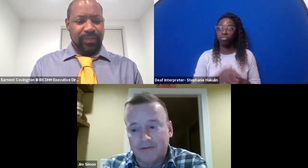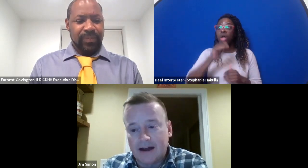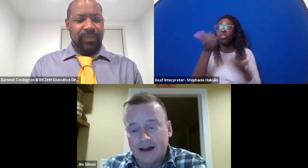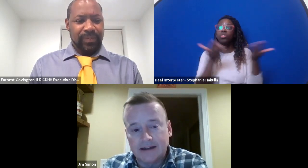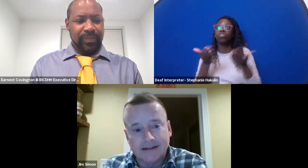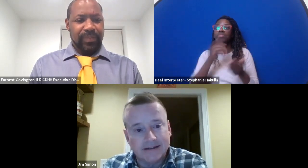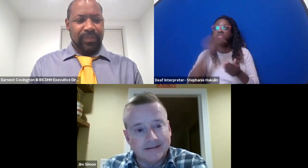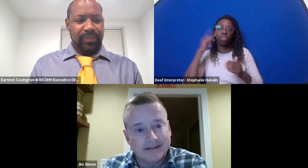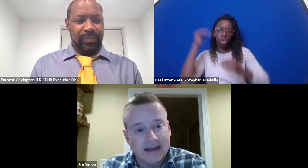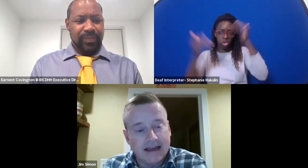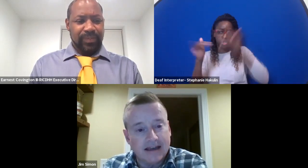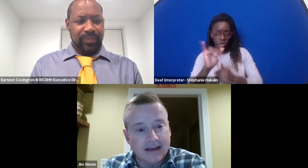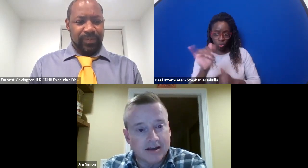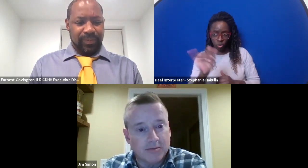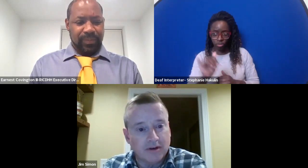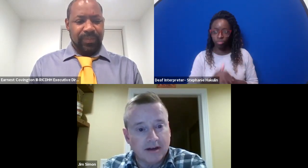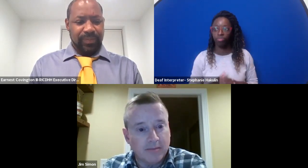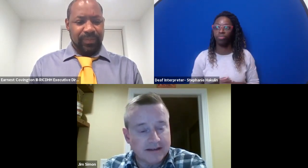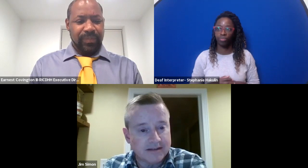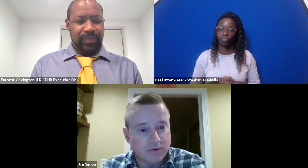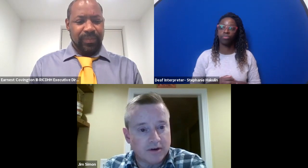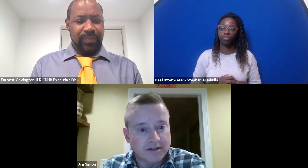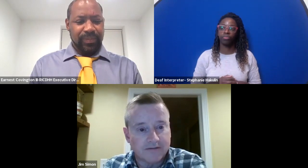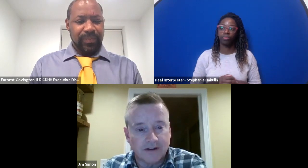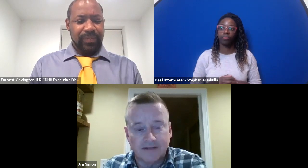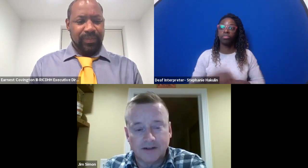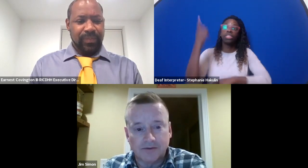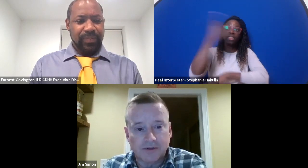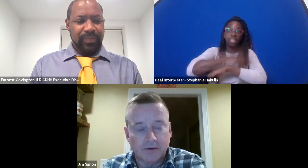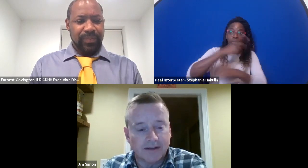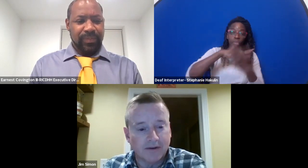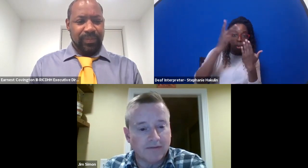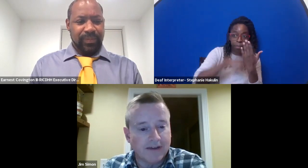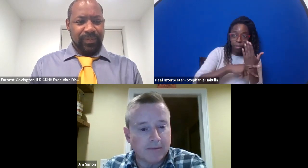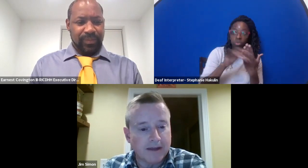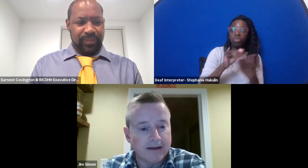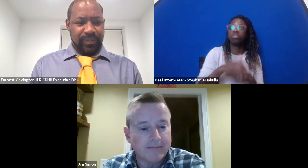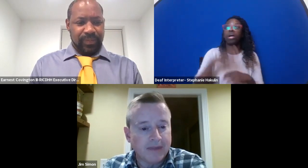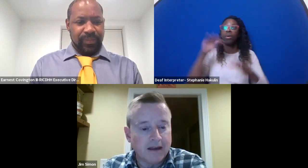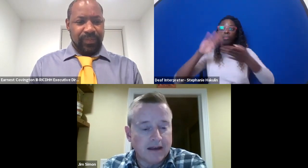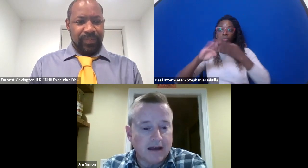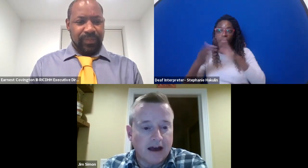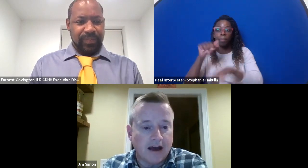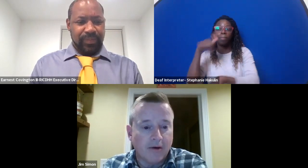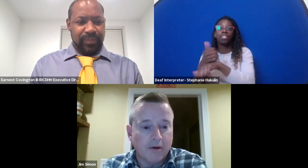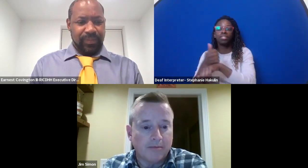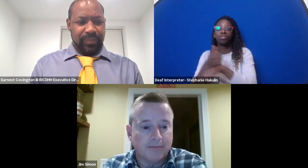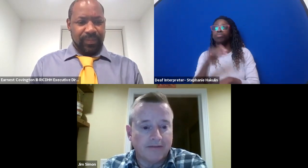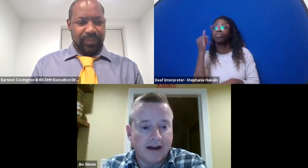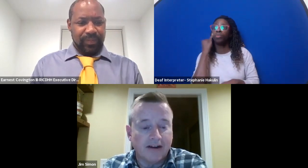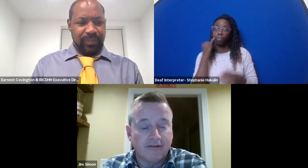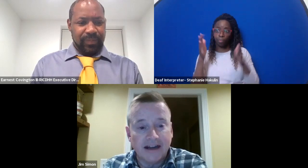We provide day and community-based supports for individuals who are living with family.